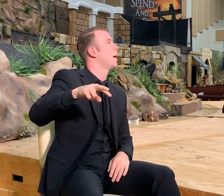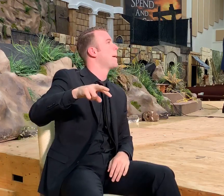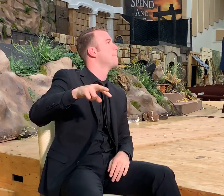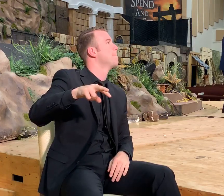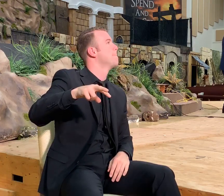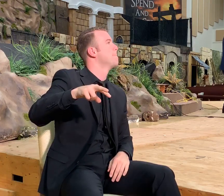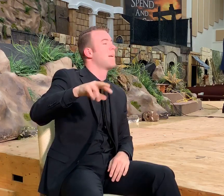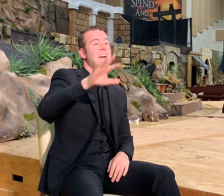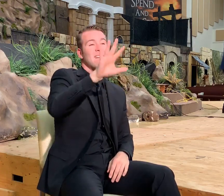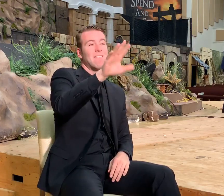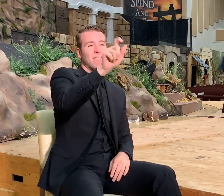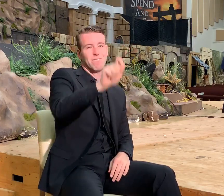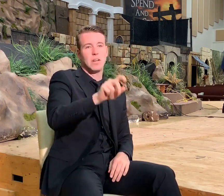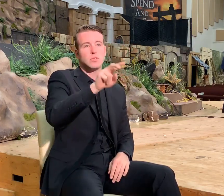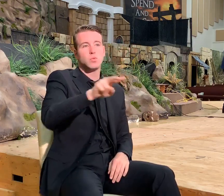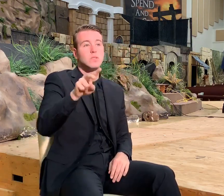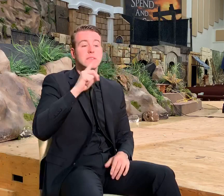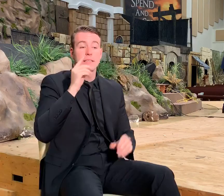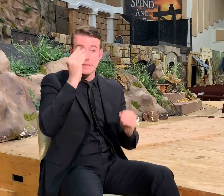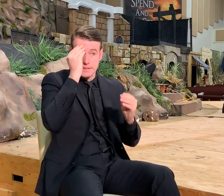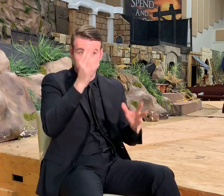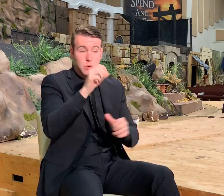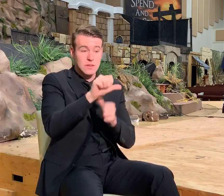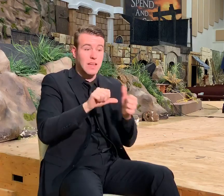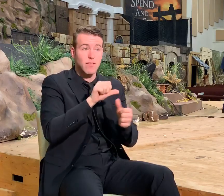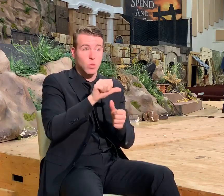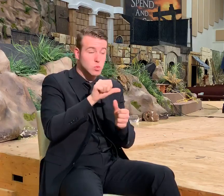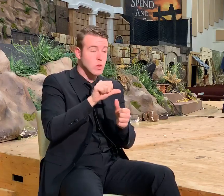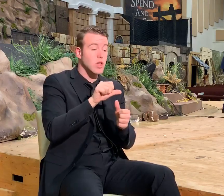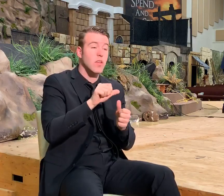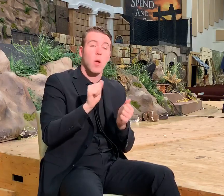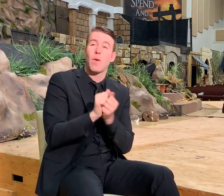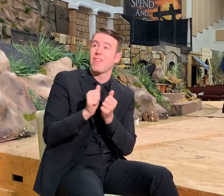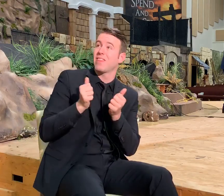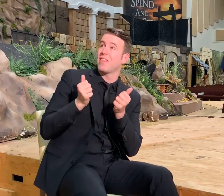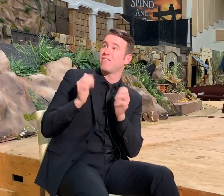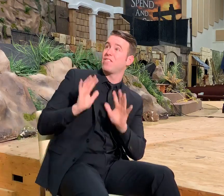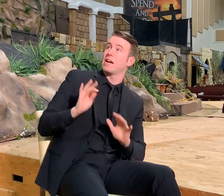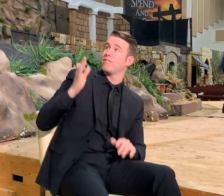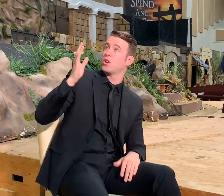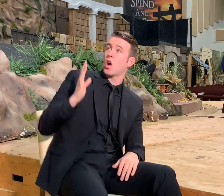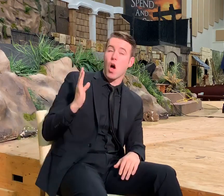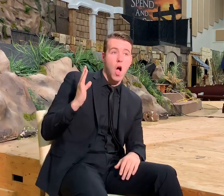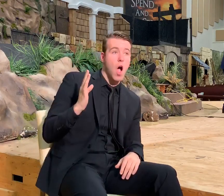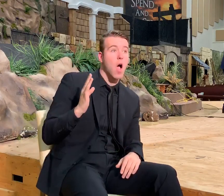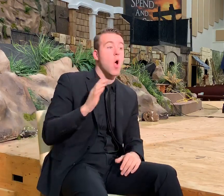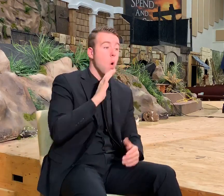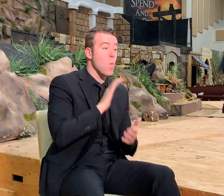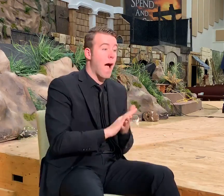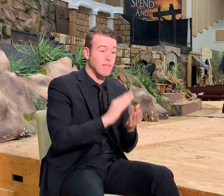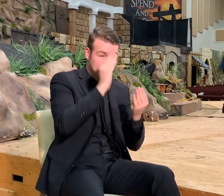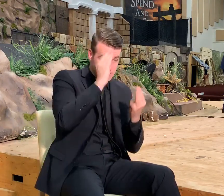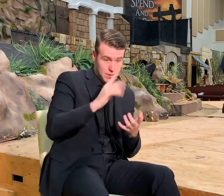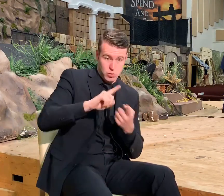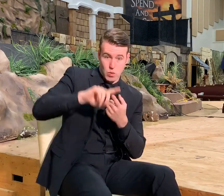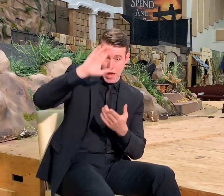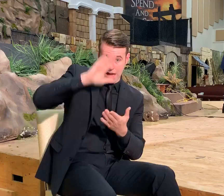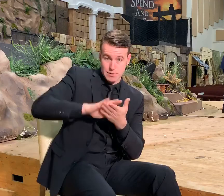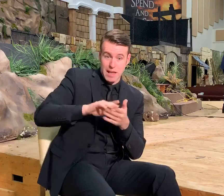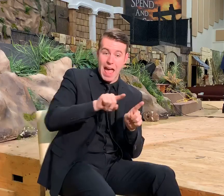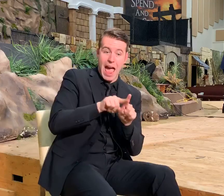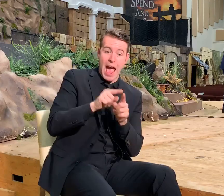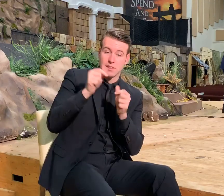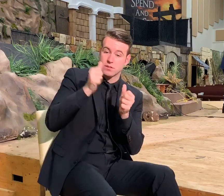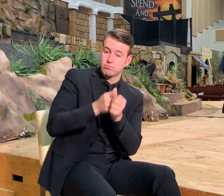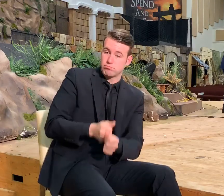5, 22. Submitting yourselves one to another in the fear of God. Wives, submit yourselves unto your own husbands as unto